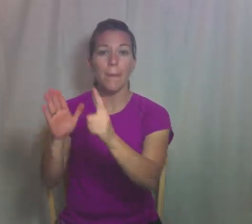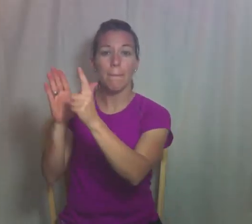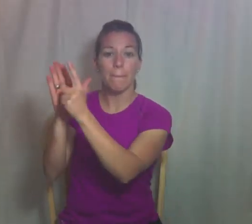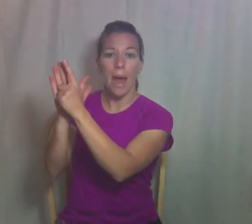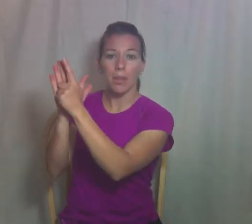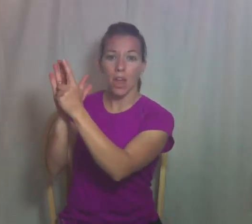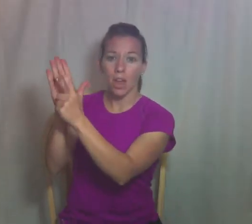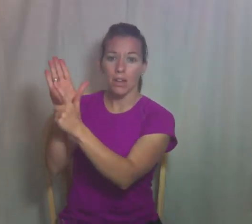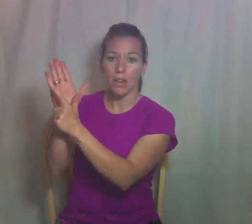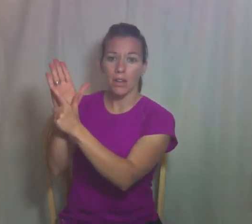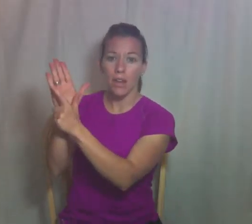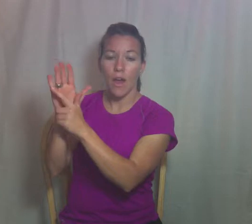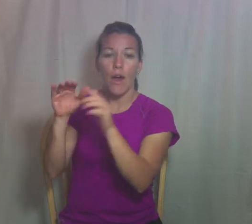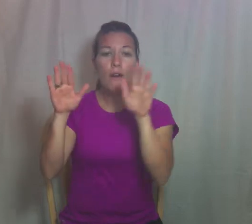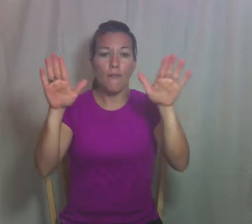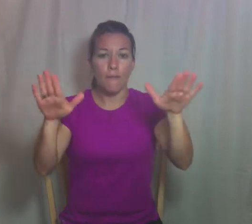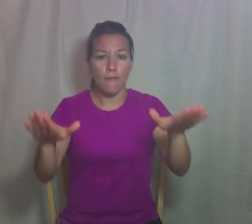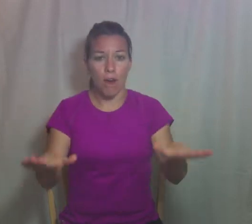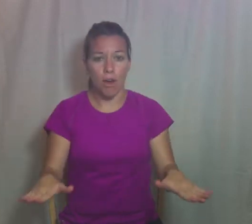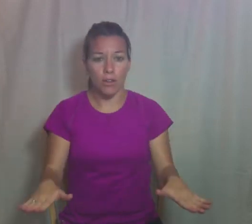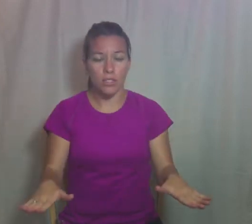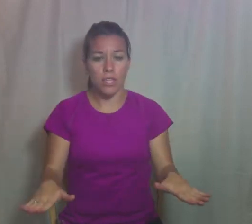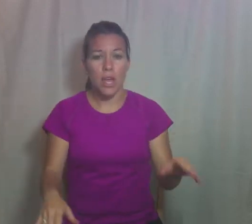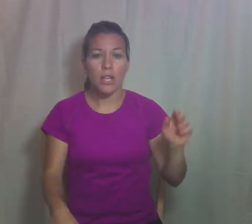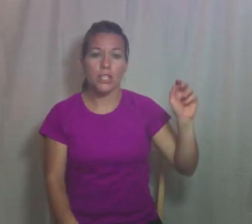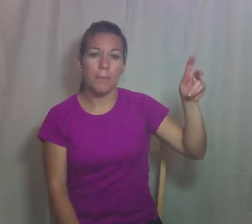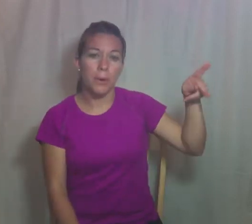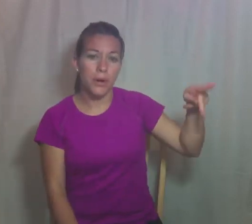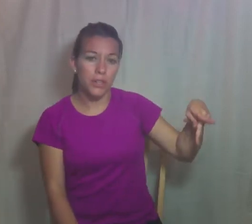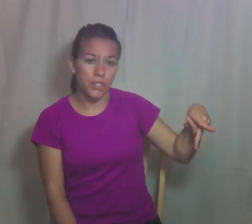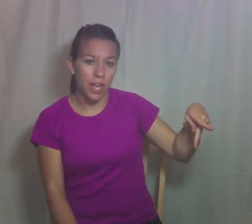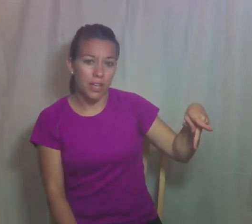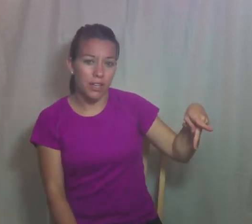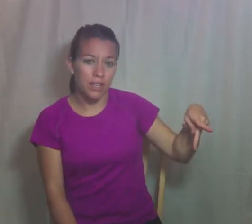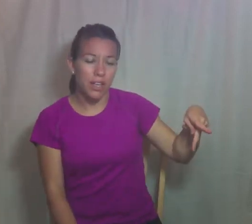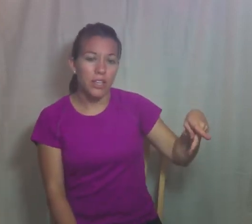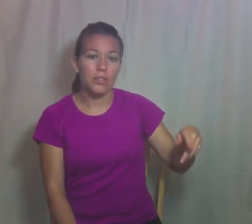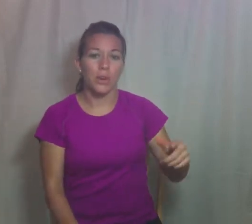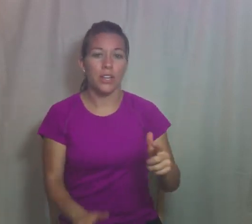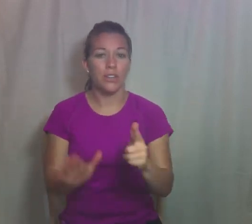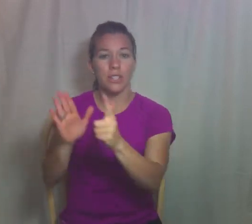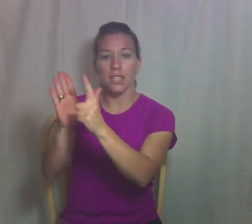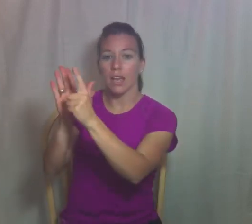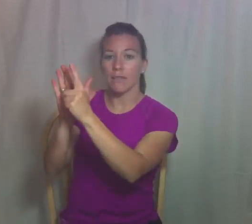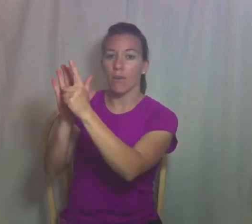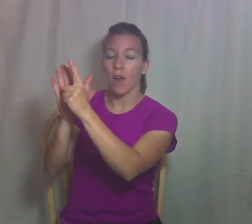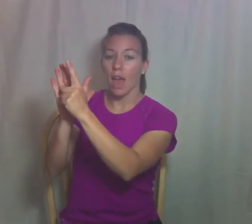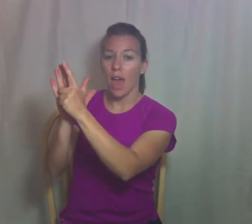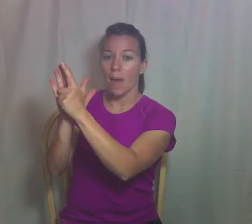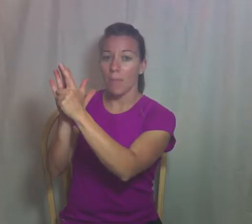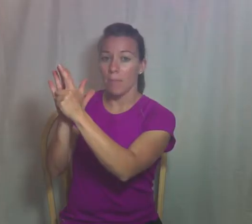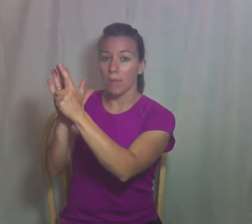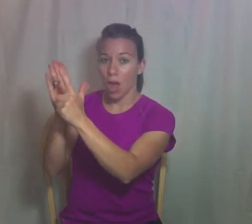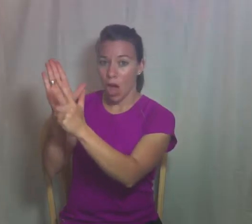Babylon falls to Persia. So we're going to do the sign for law